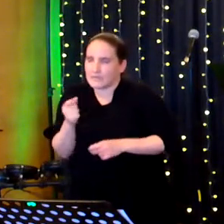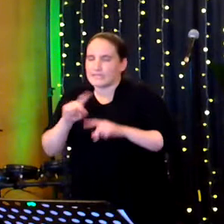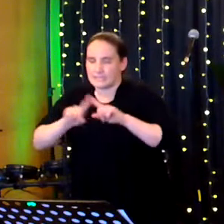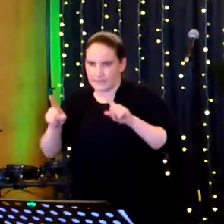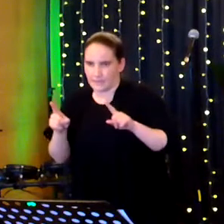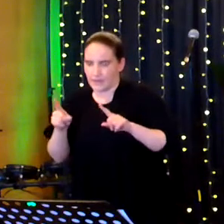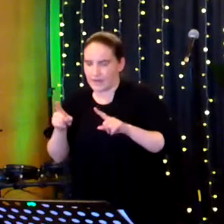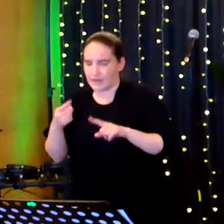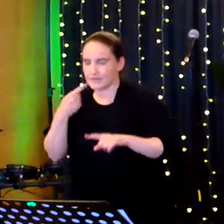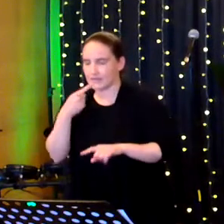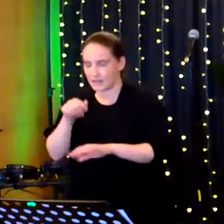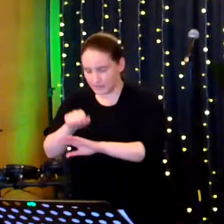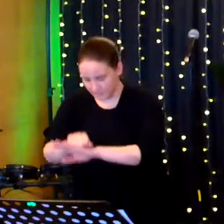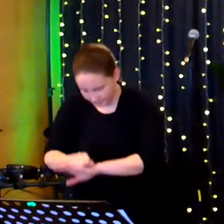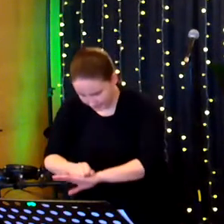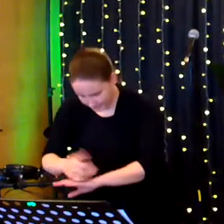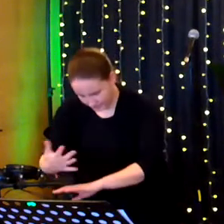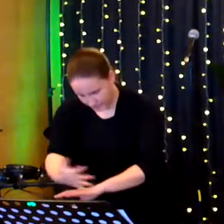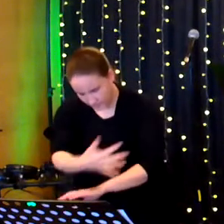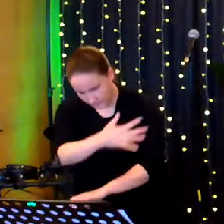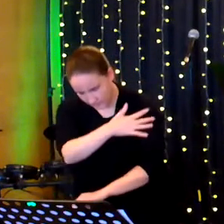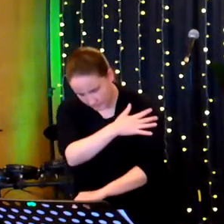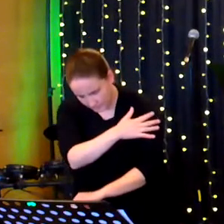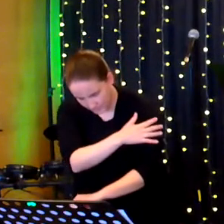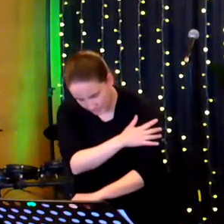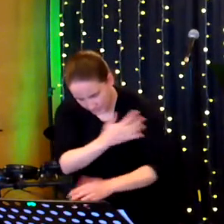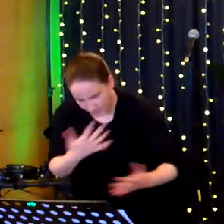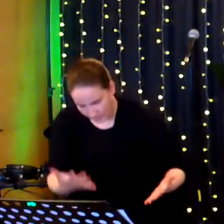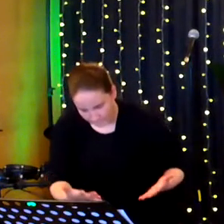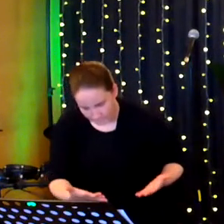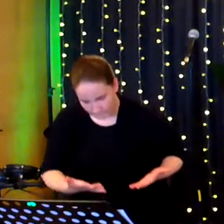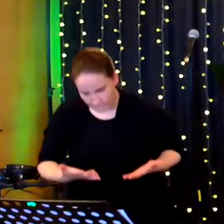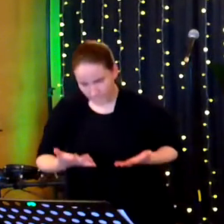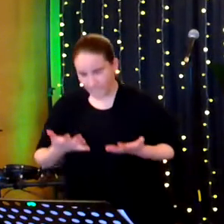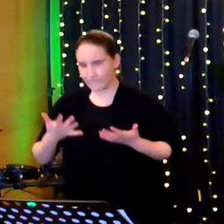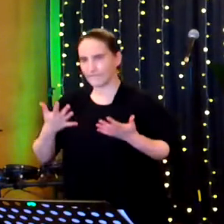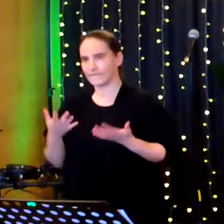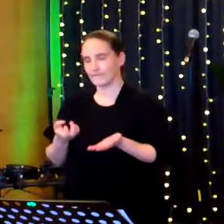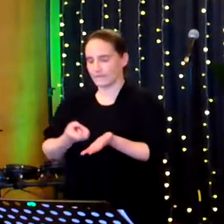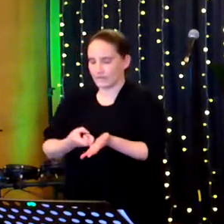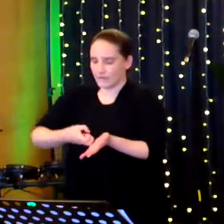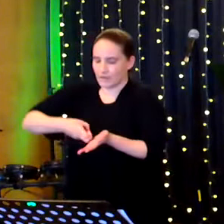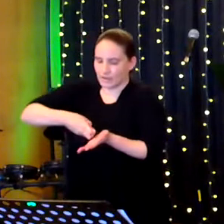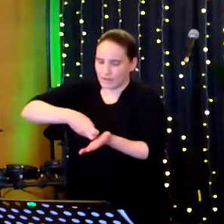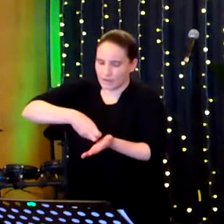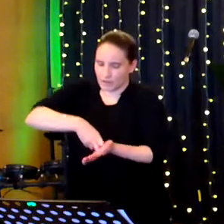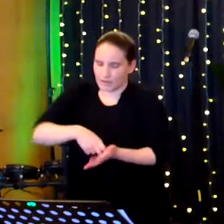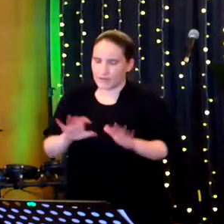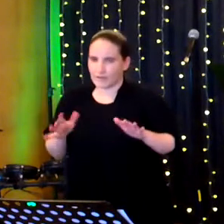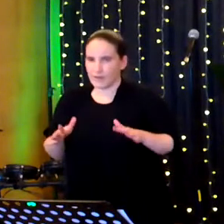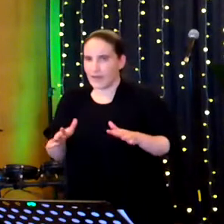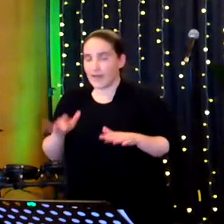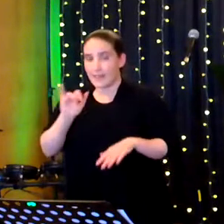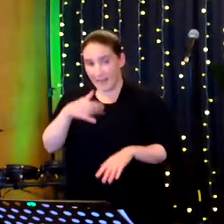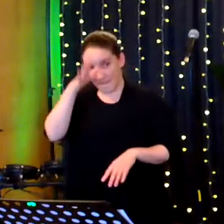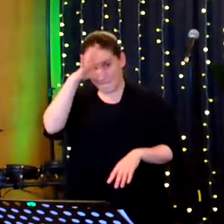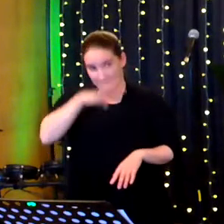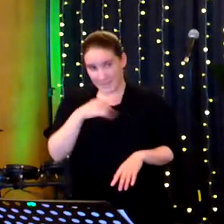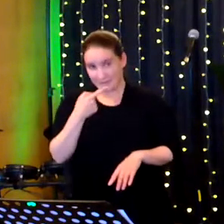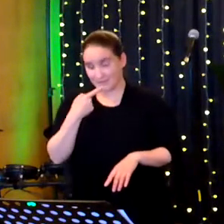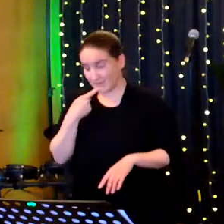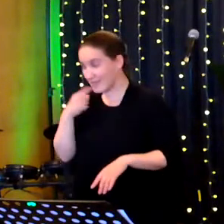touched me and lifted me, still trembling, to my hands and knees. And the man said to me,